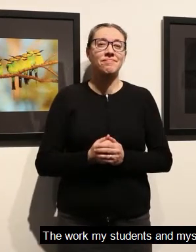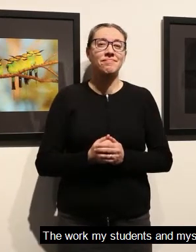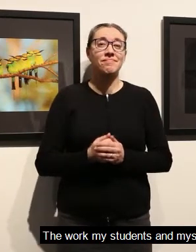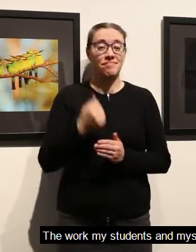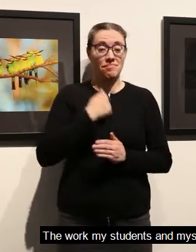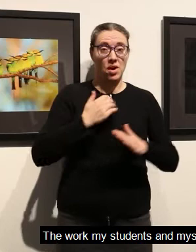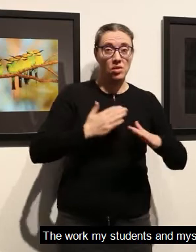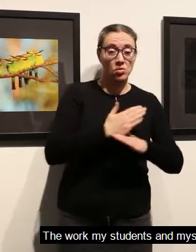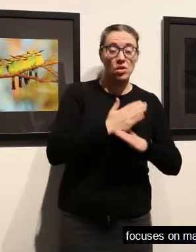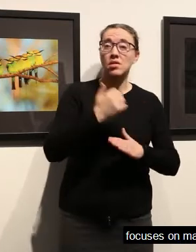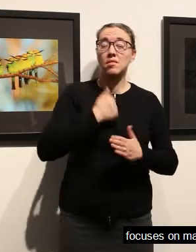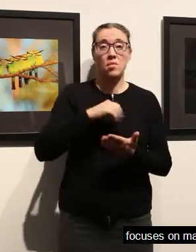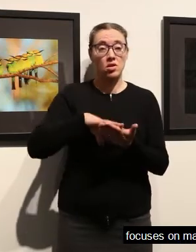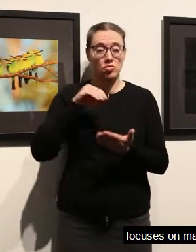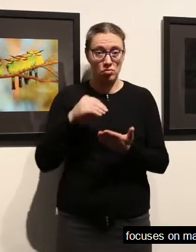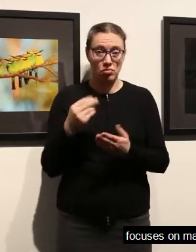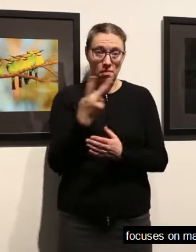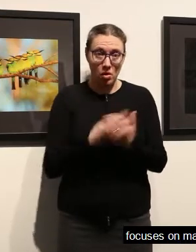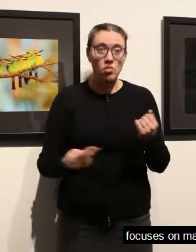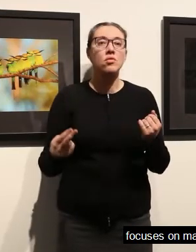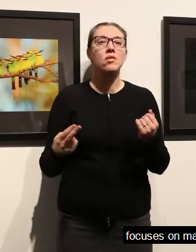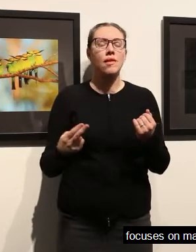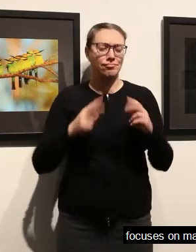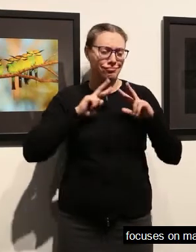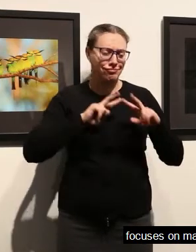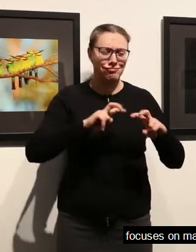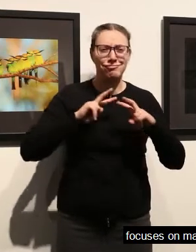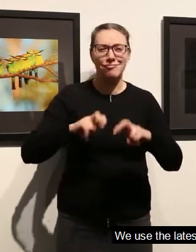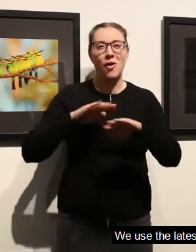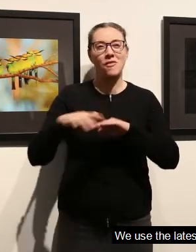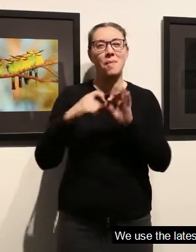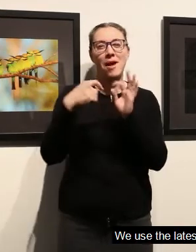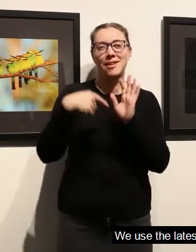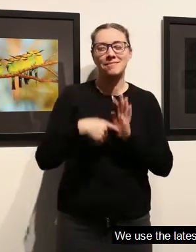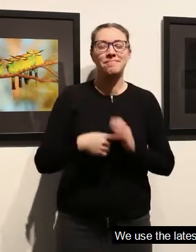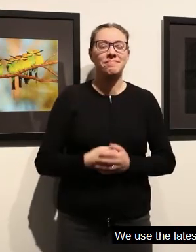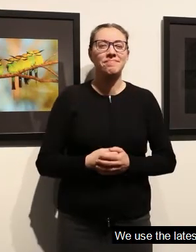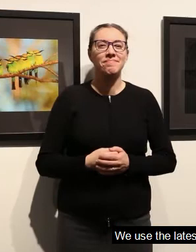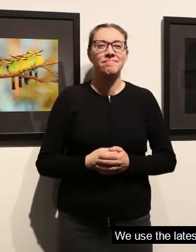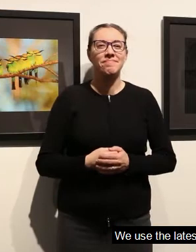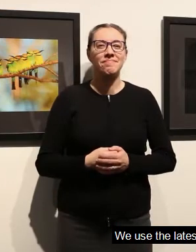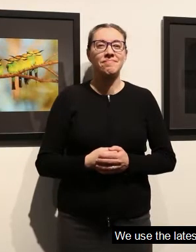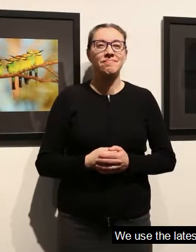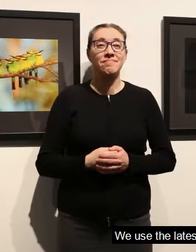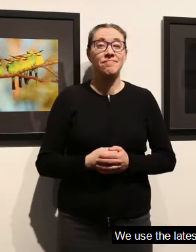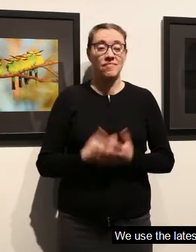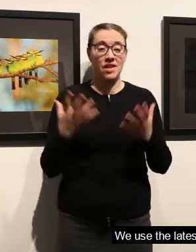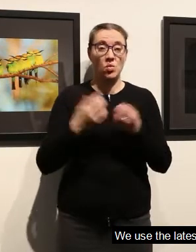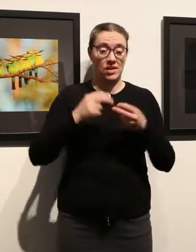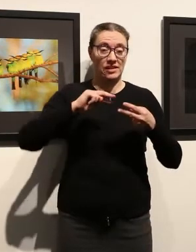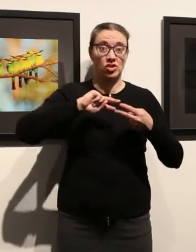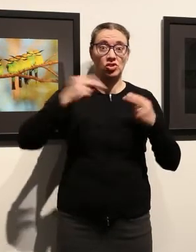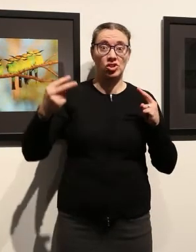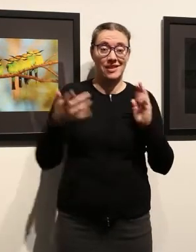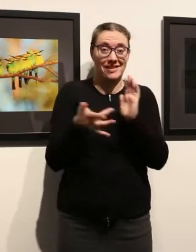myself at the South Australian Museum focuses on many batty subjects. We use the latest genetic techniques